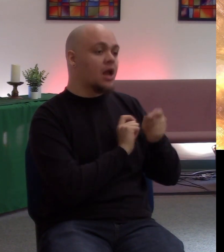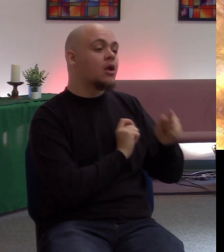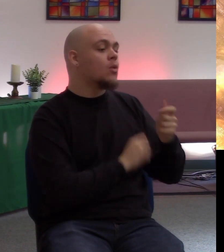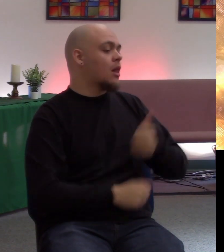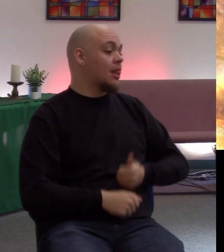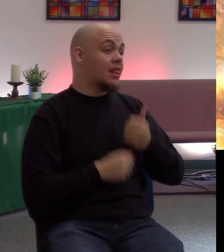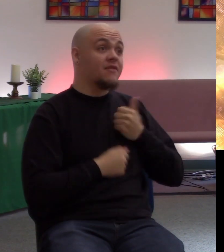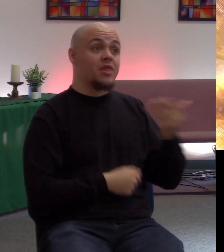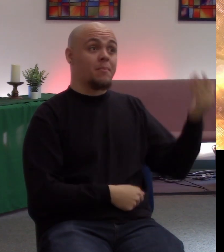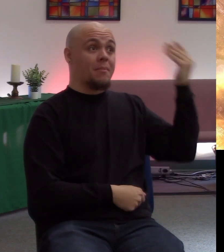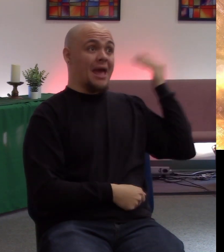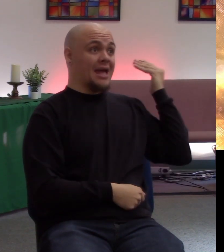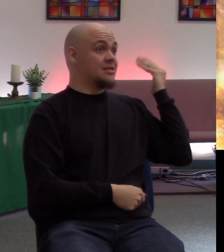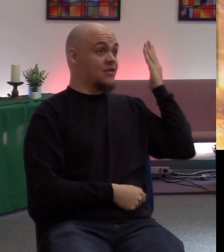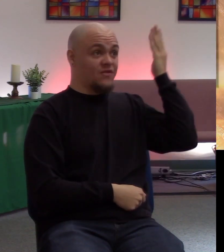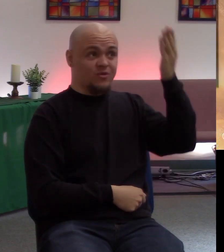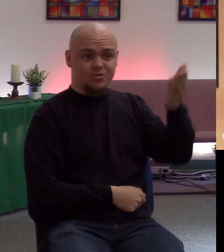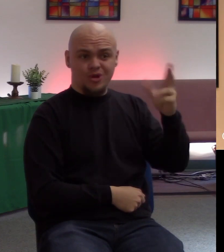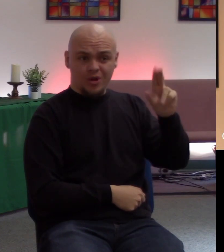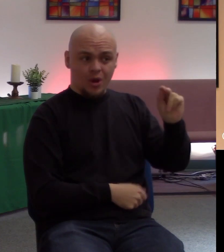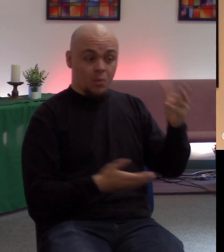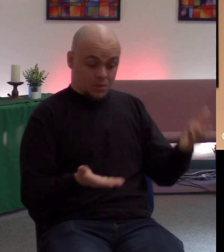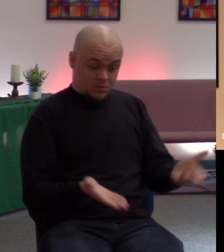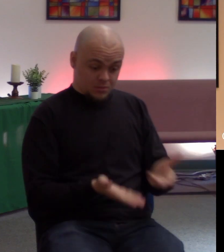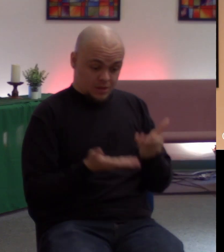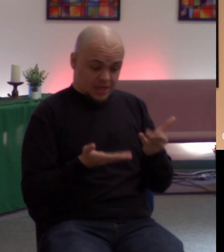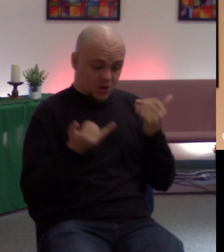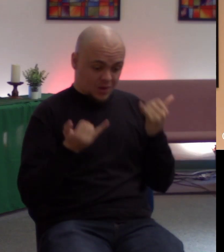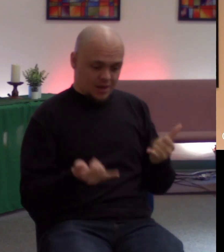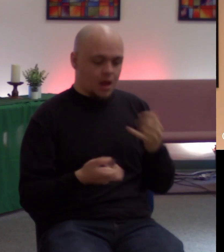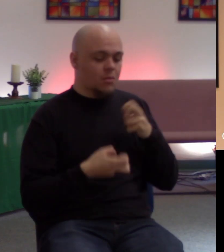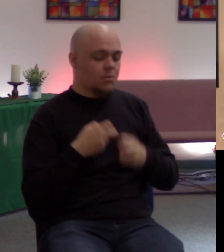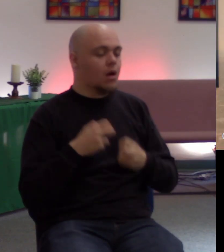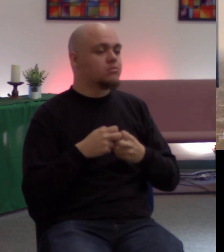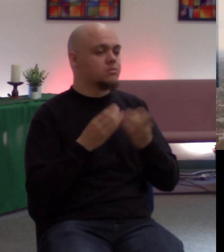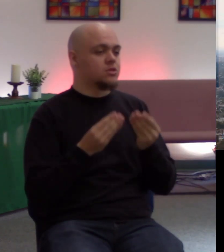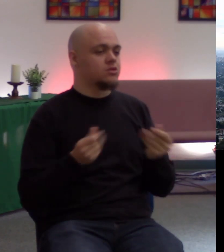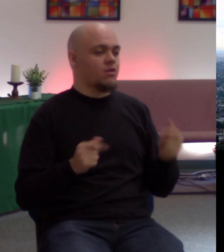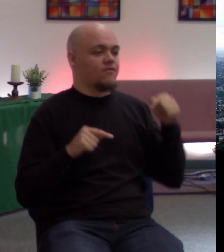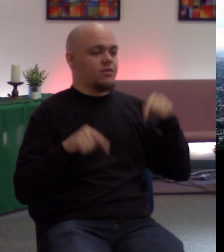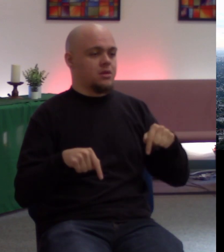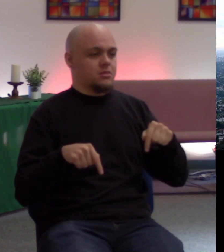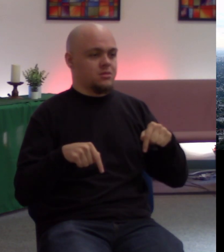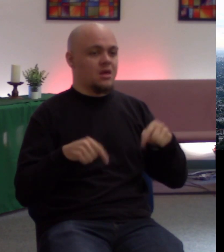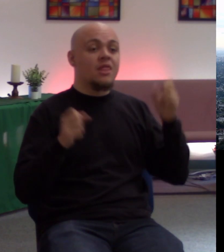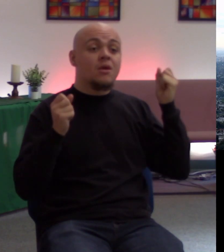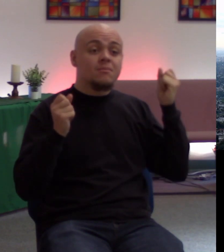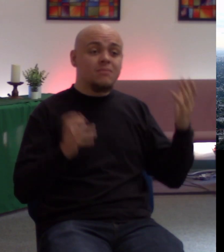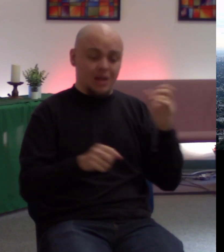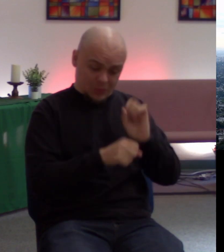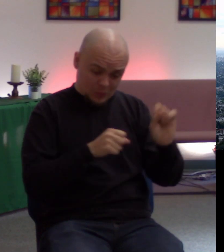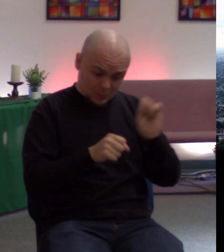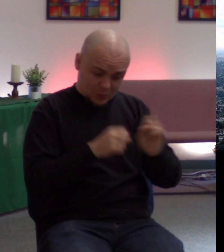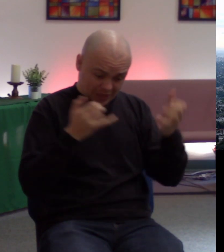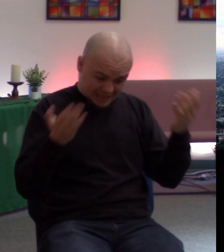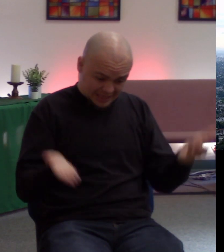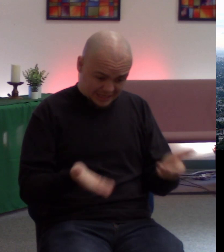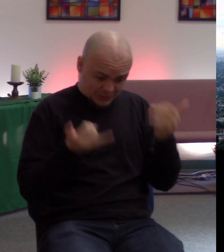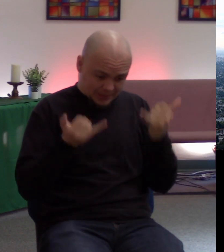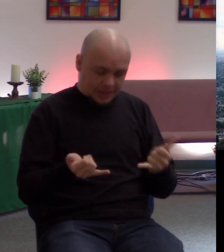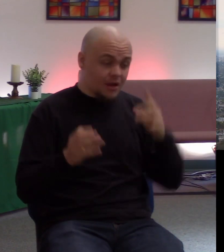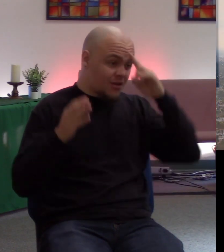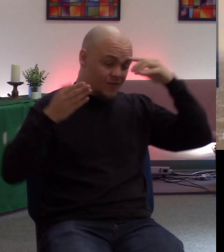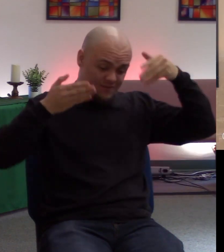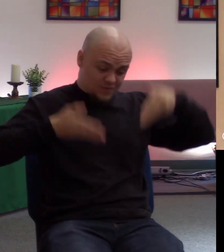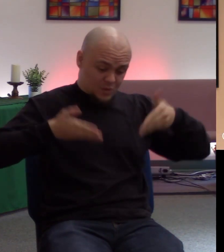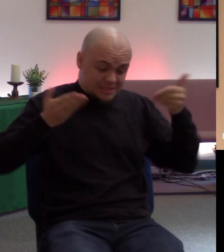then. We're not to live in the past. We're not to live in the future. We're to deal with the issues here and now. There's a lot